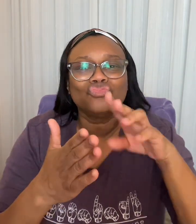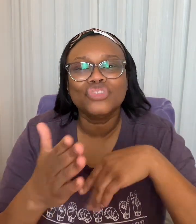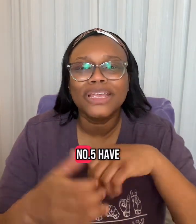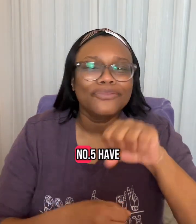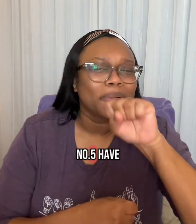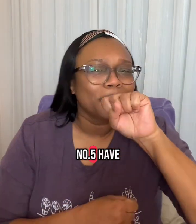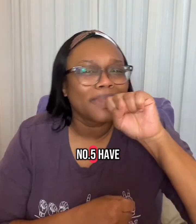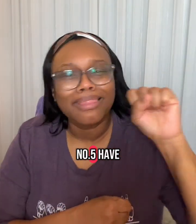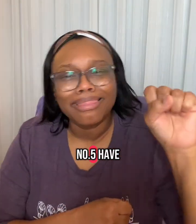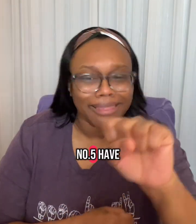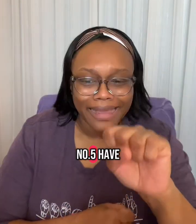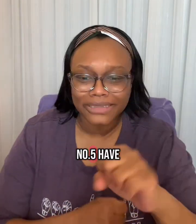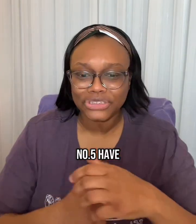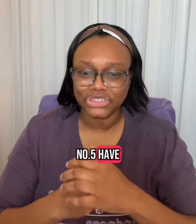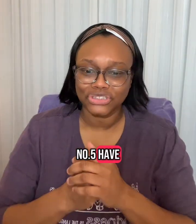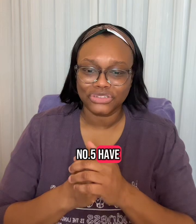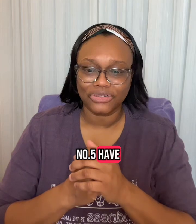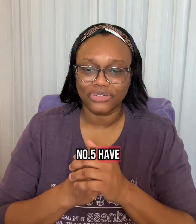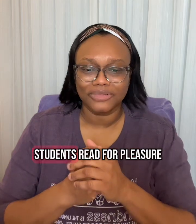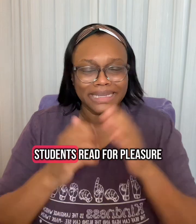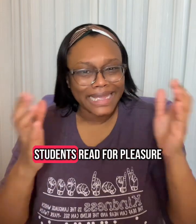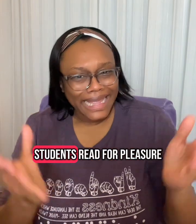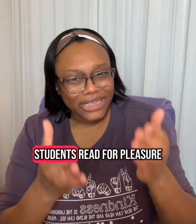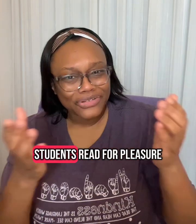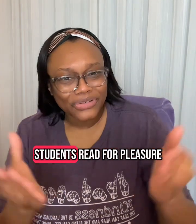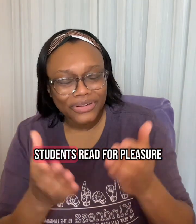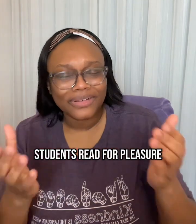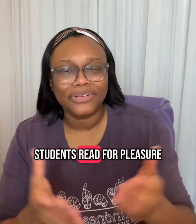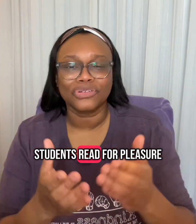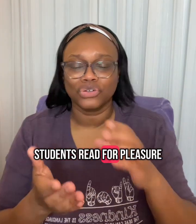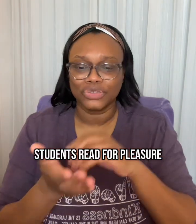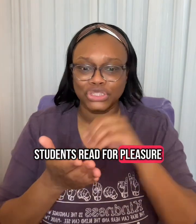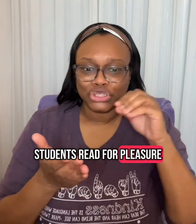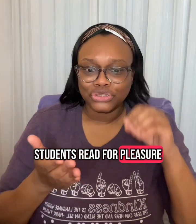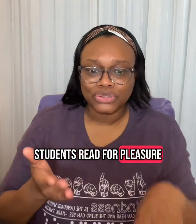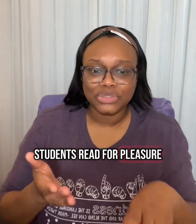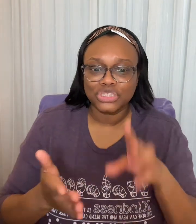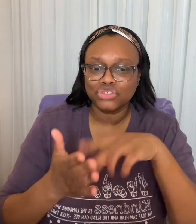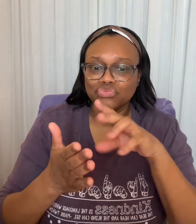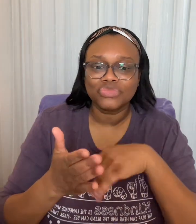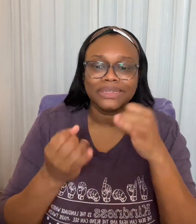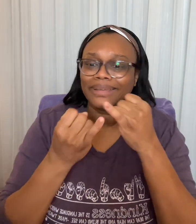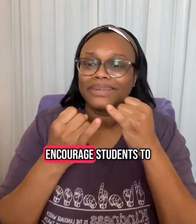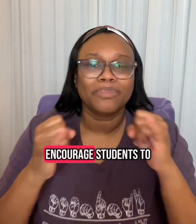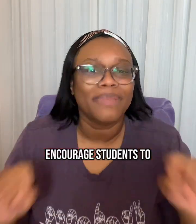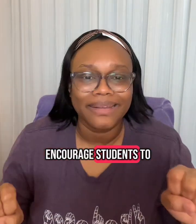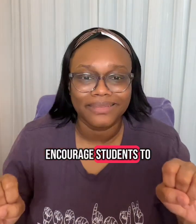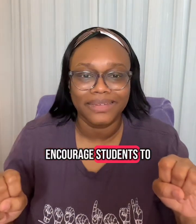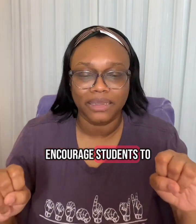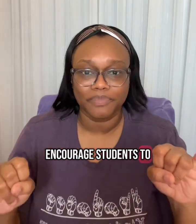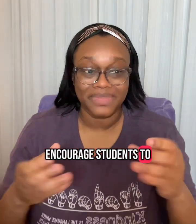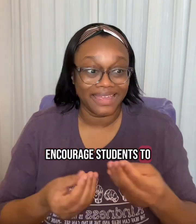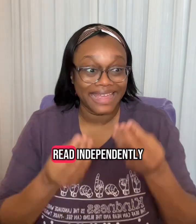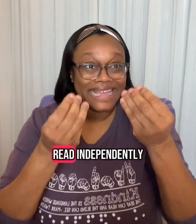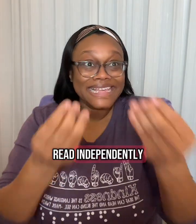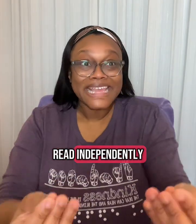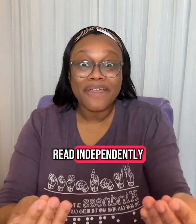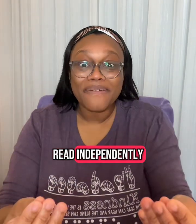Number 5, have students read for pleasure. Encourage students to read